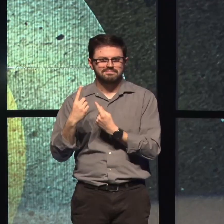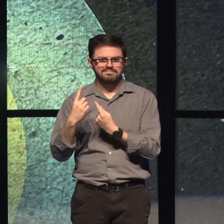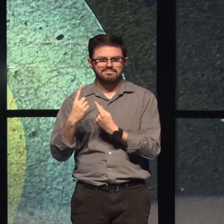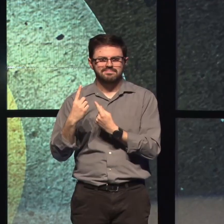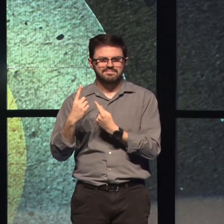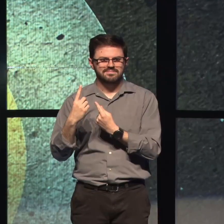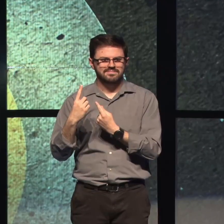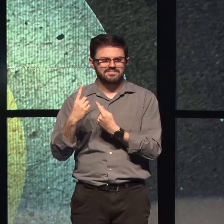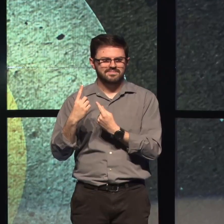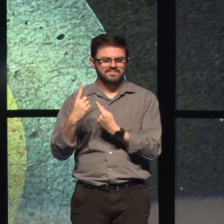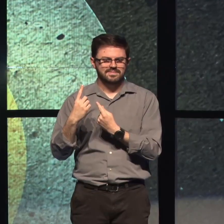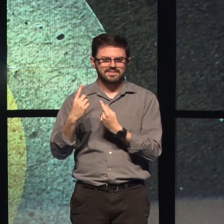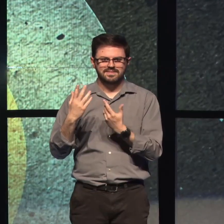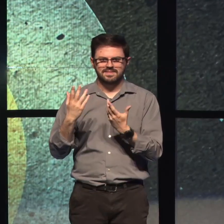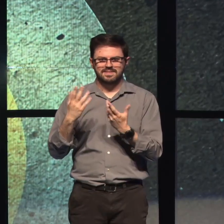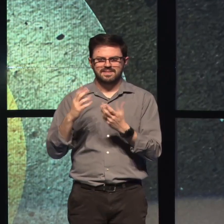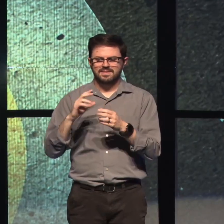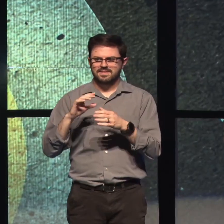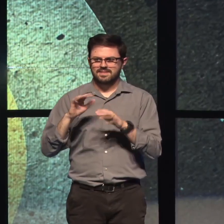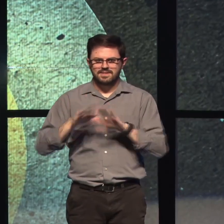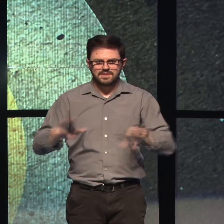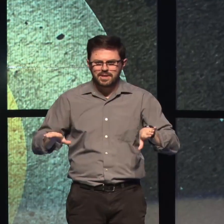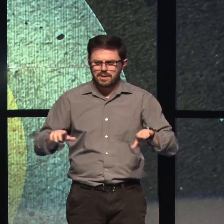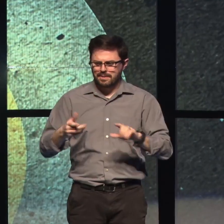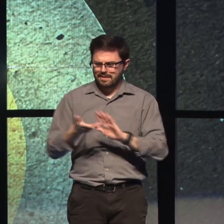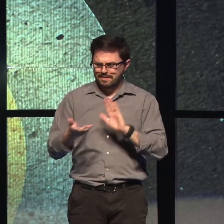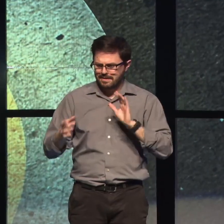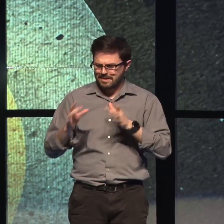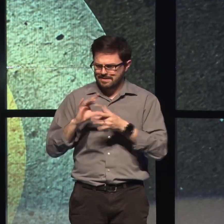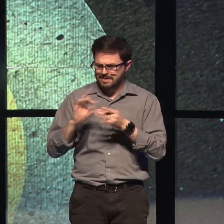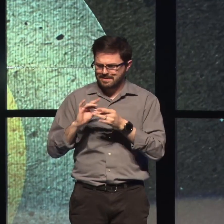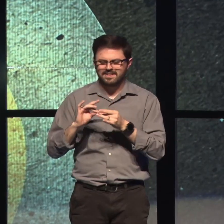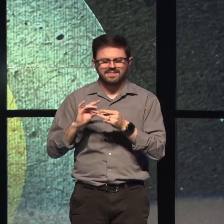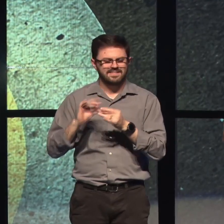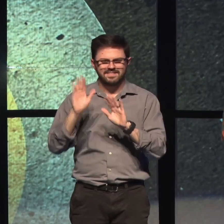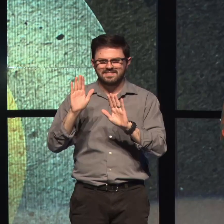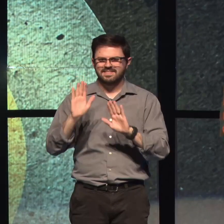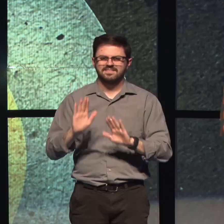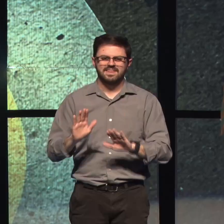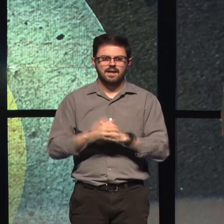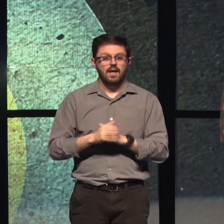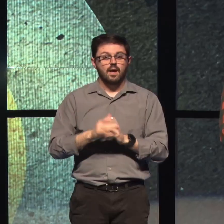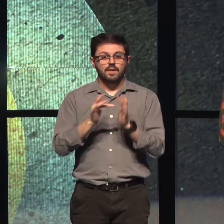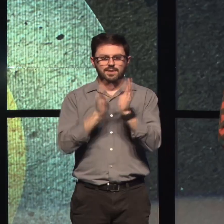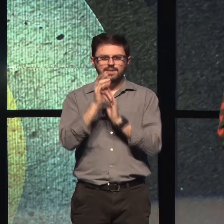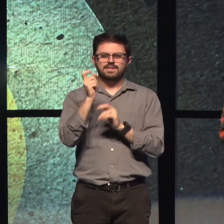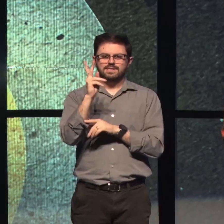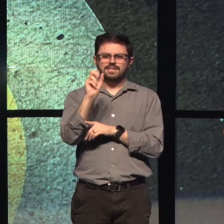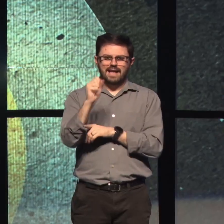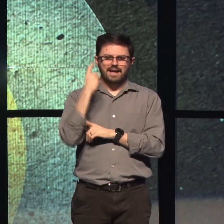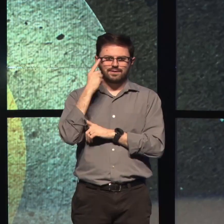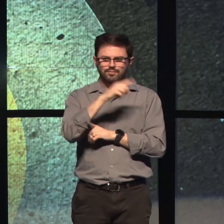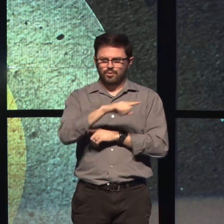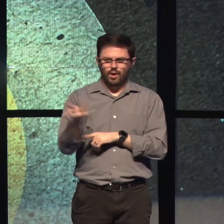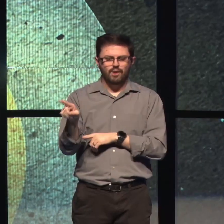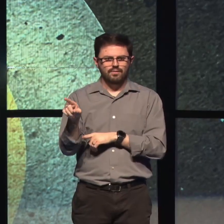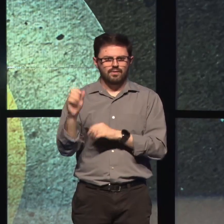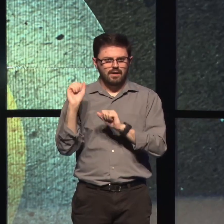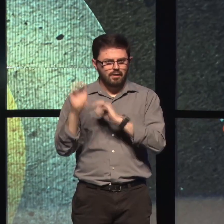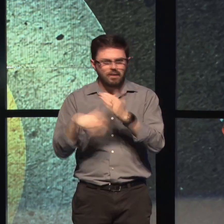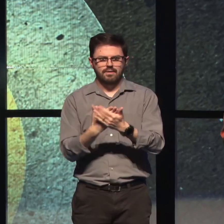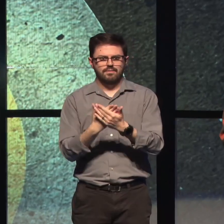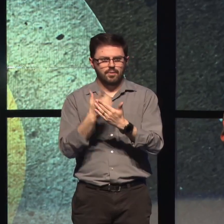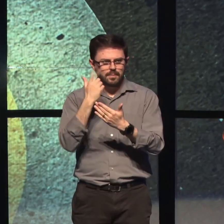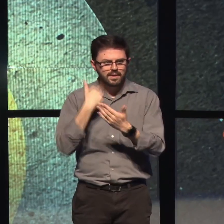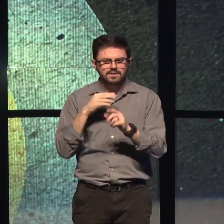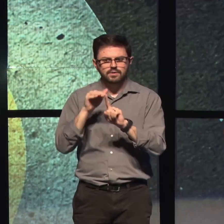It's the mouths of children. It's amazing. The Jesus snacks are for everybody because the Jesus snacks remind us that what will heal the world